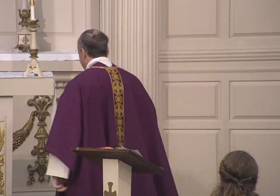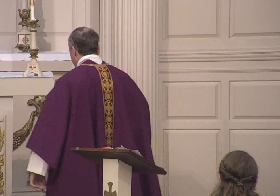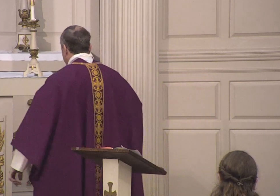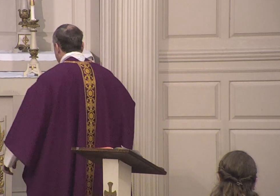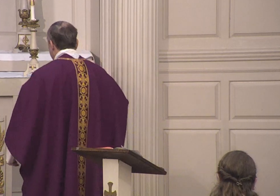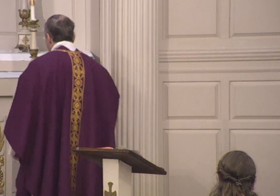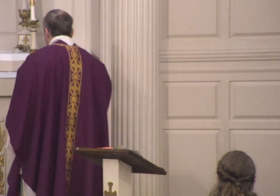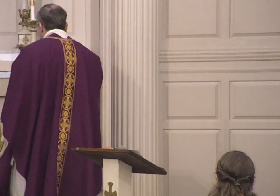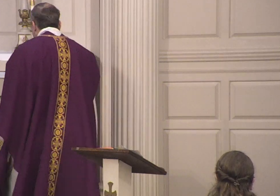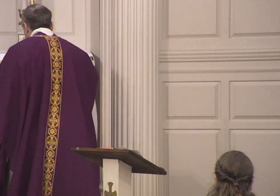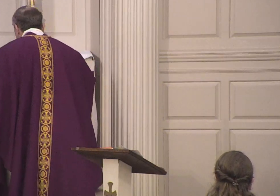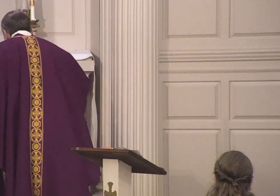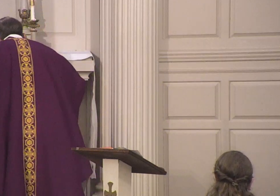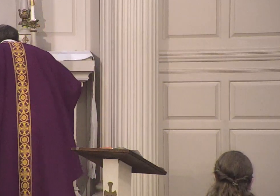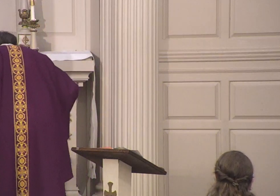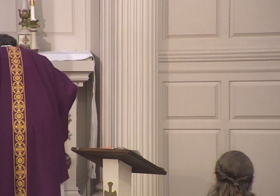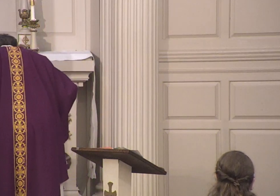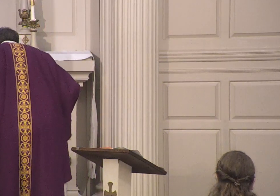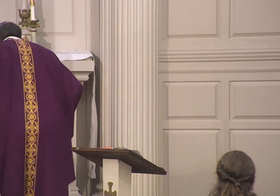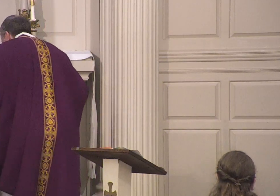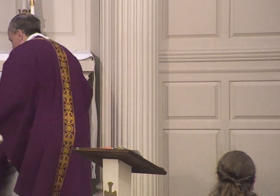sins.